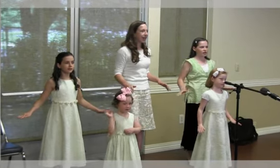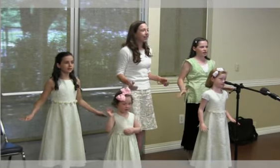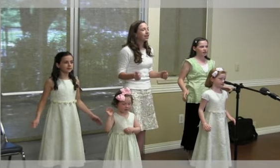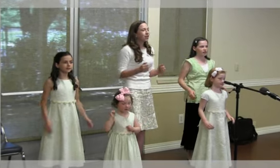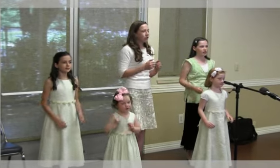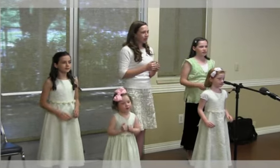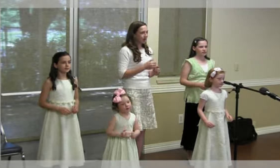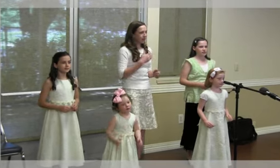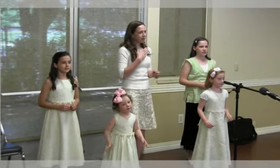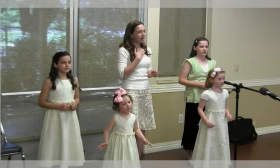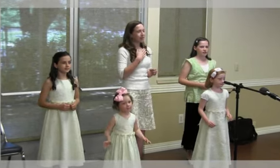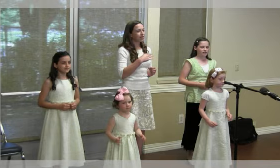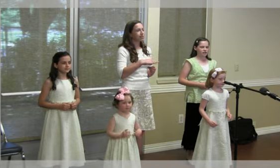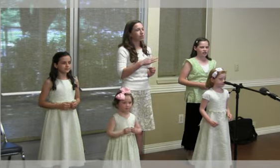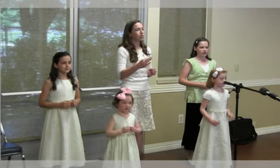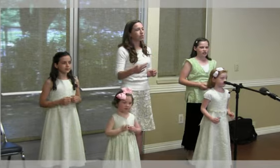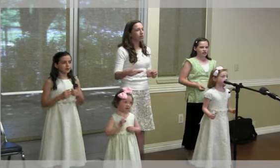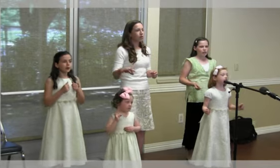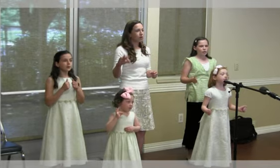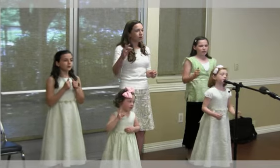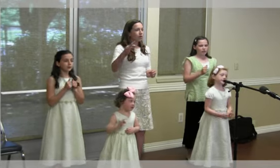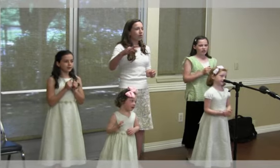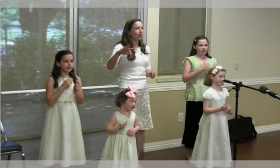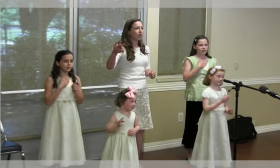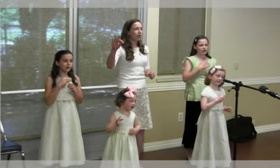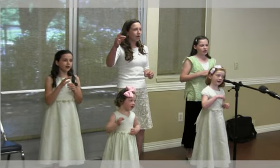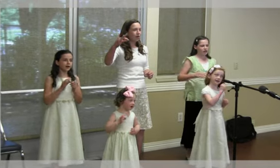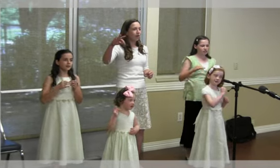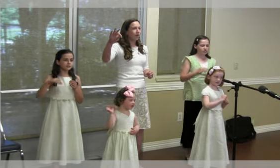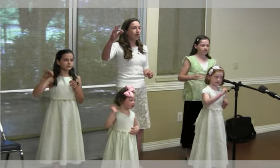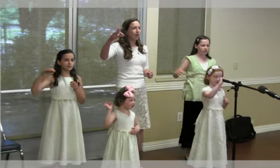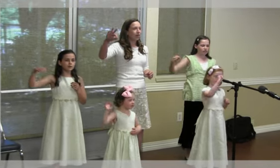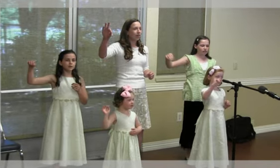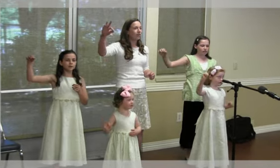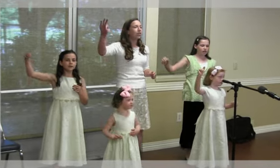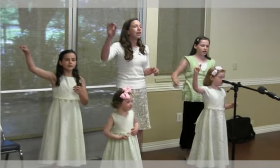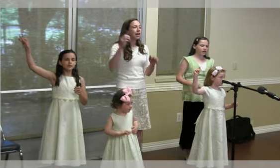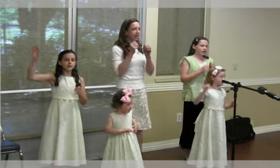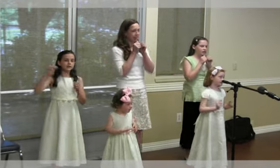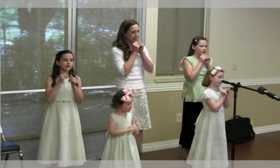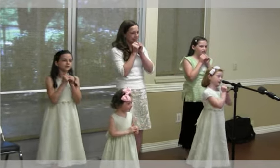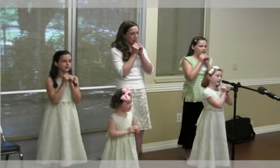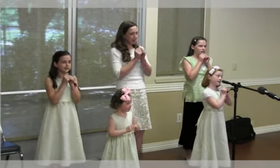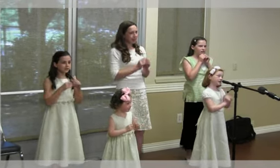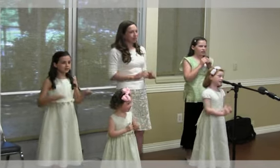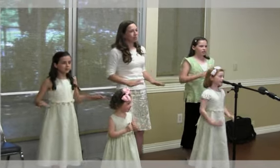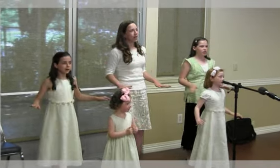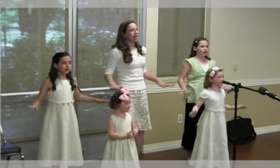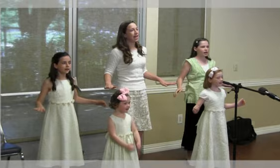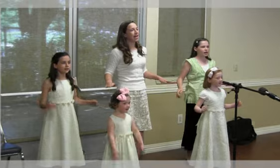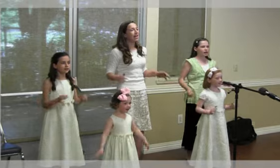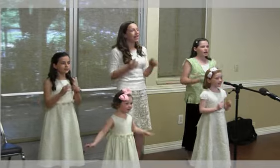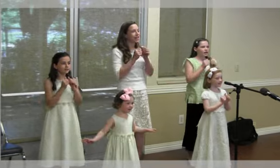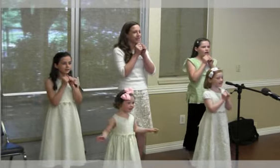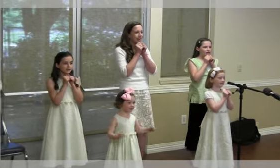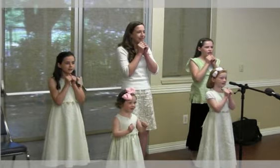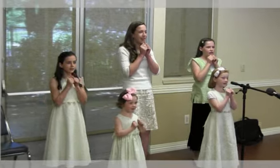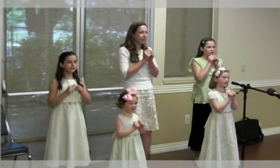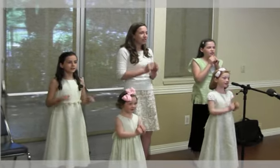Well with My Soul with My Soul It is Well it